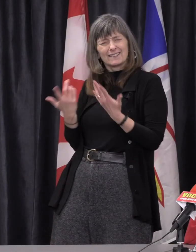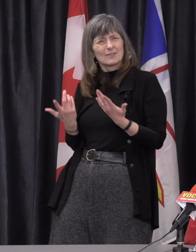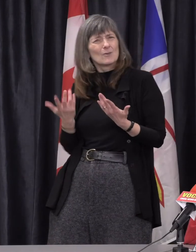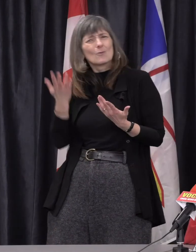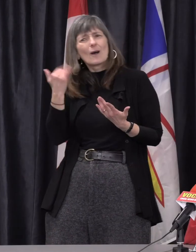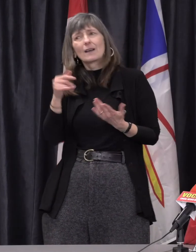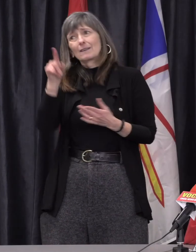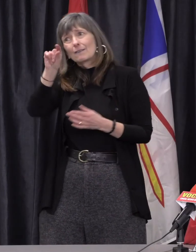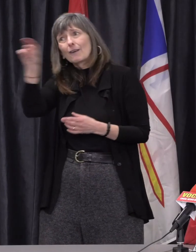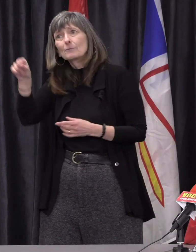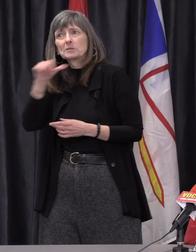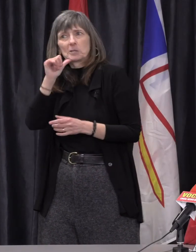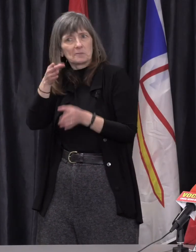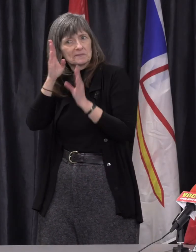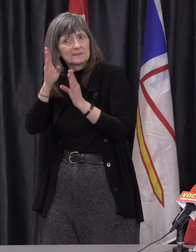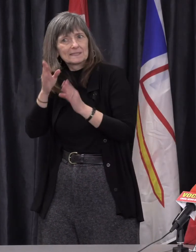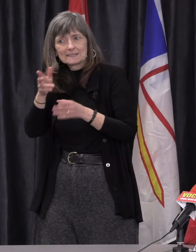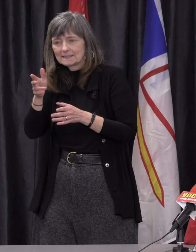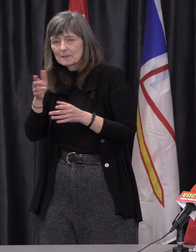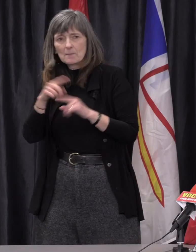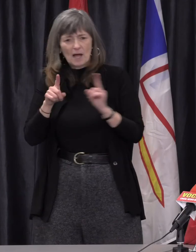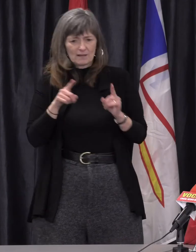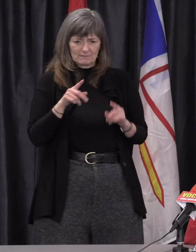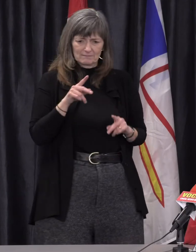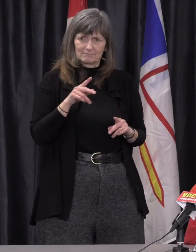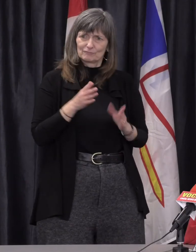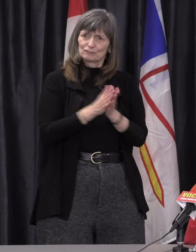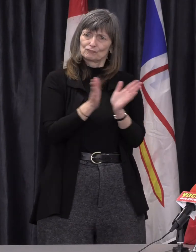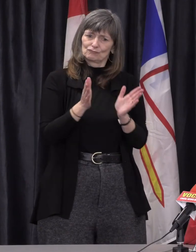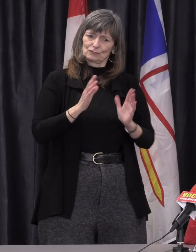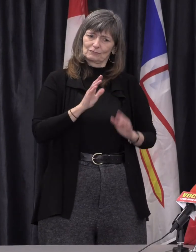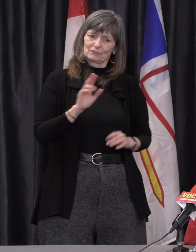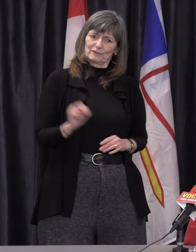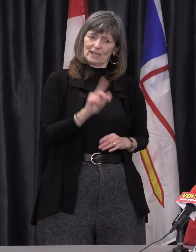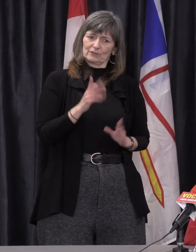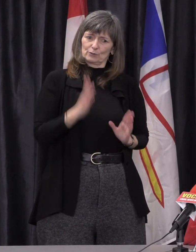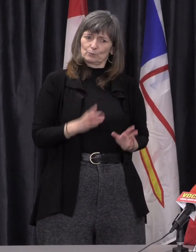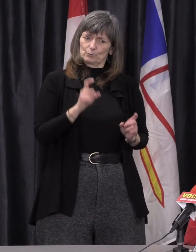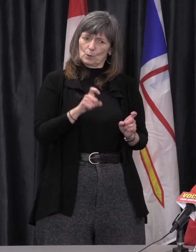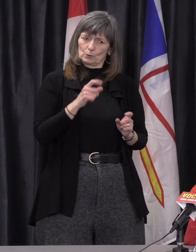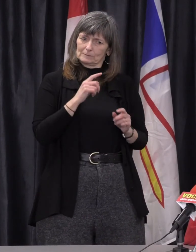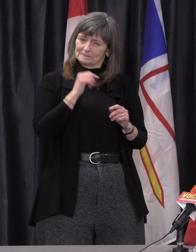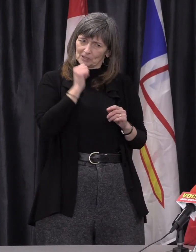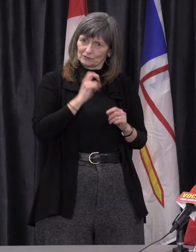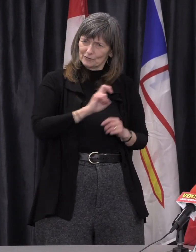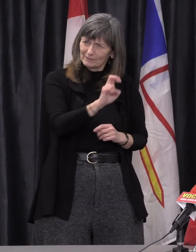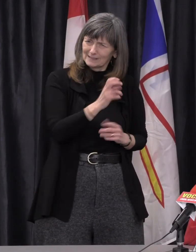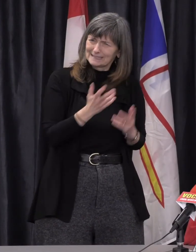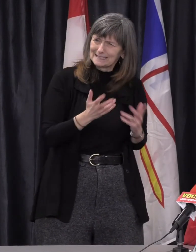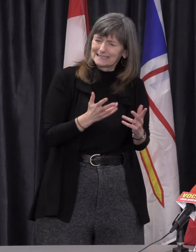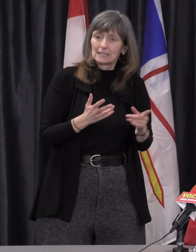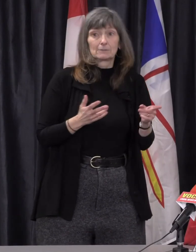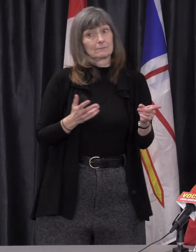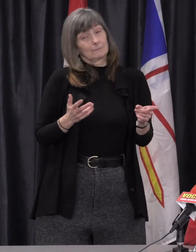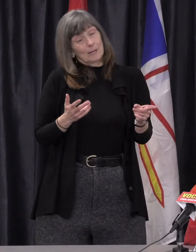to, to really seriously consider their travel. I would not recommend that anybody